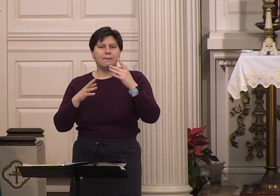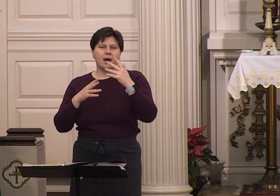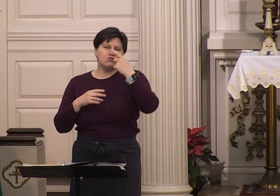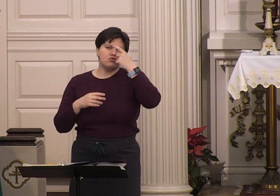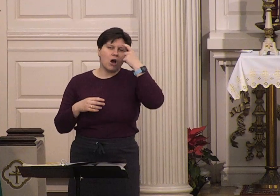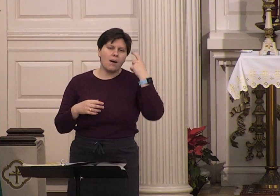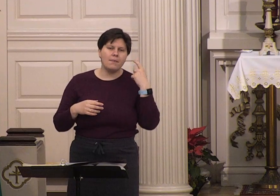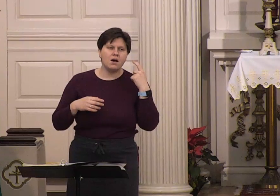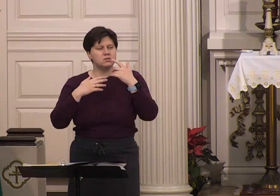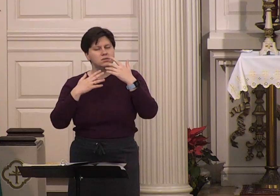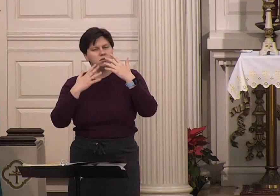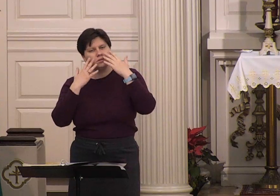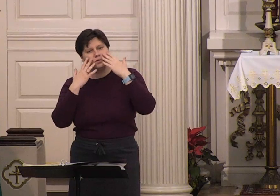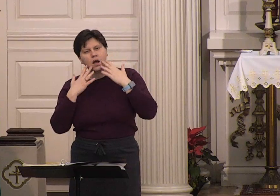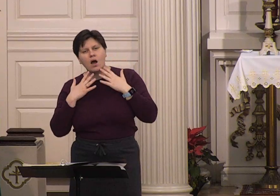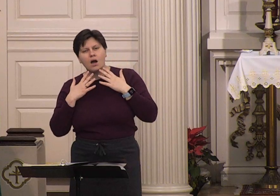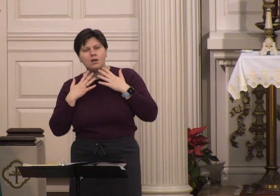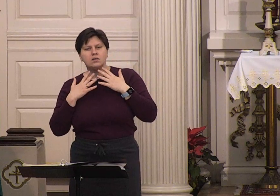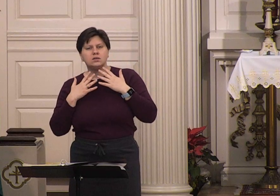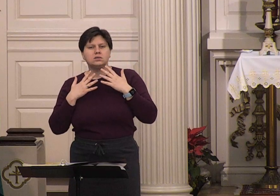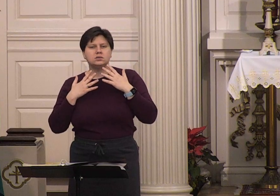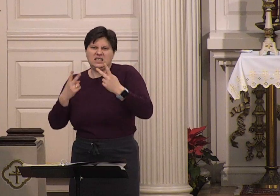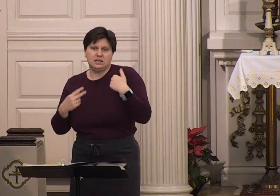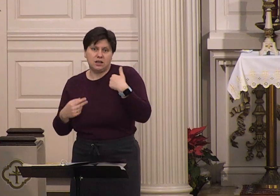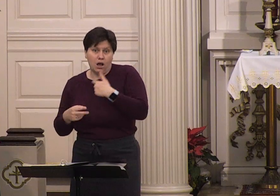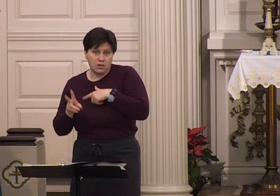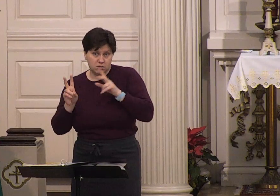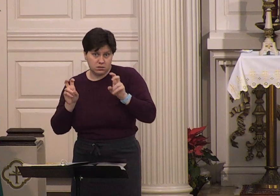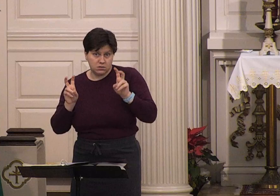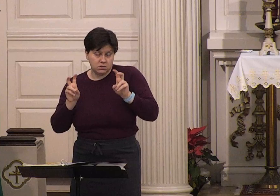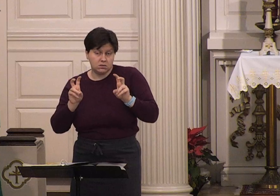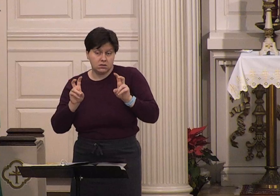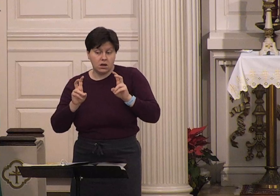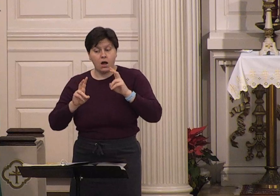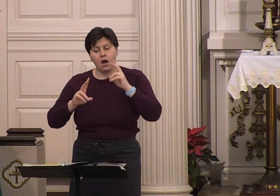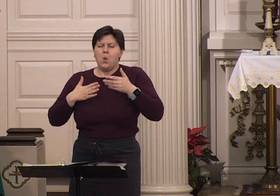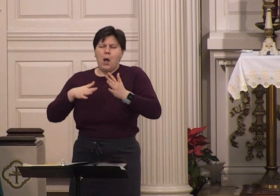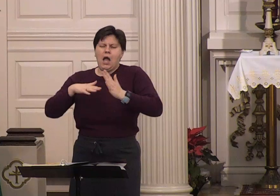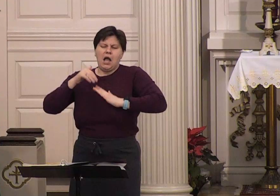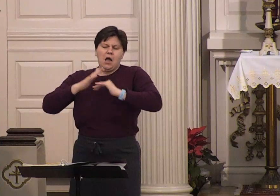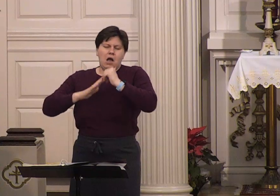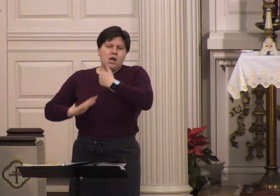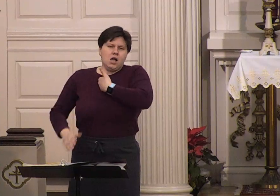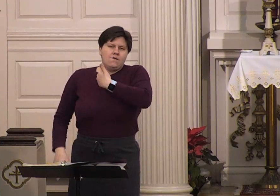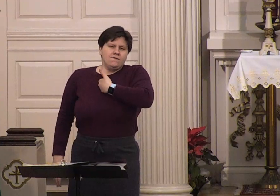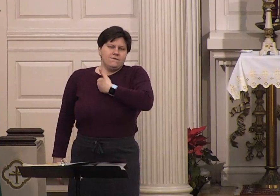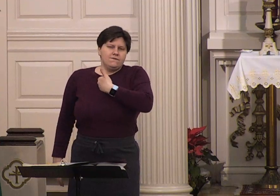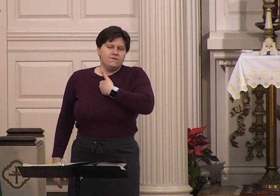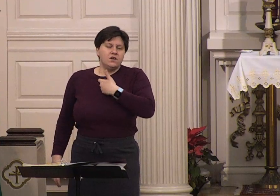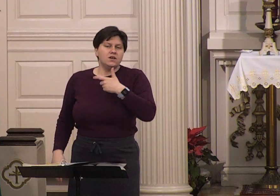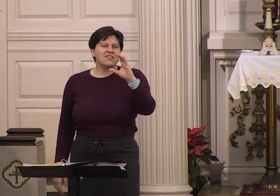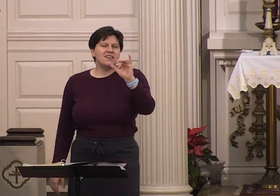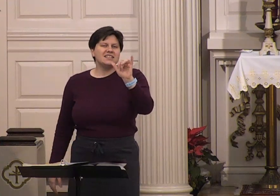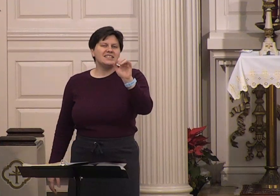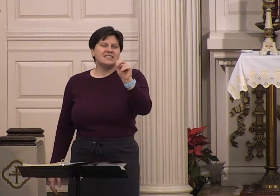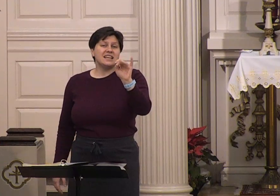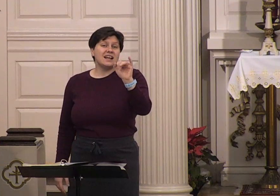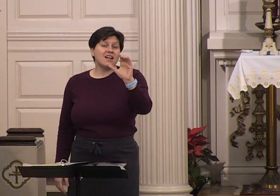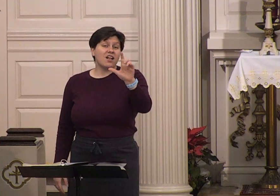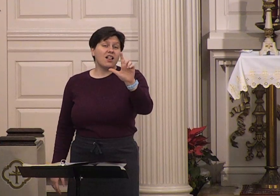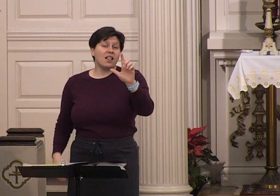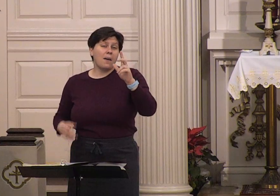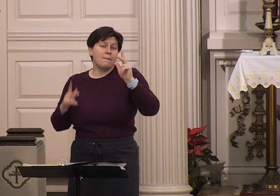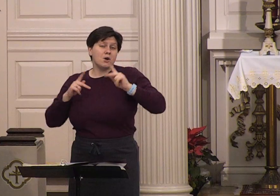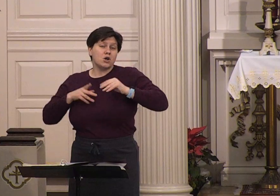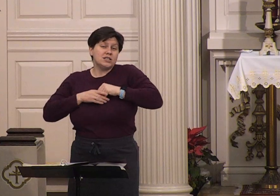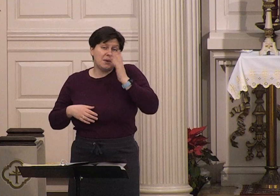to comfort ourselves? And then, of course, the cynical person inside of me will say, how's that working out